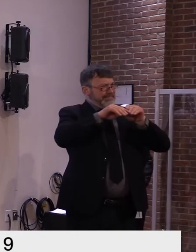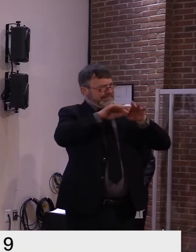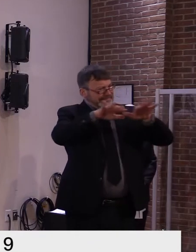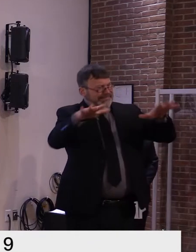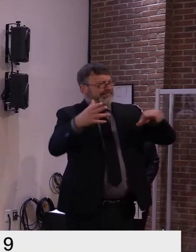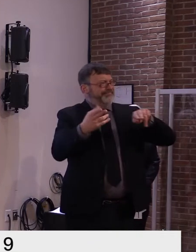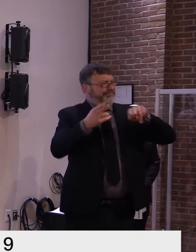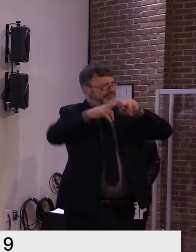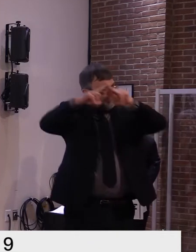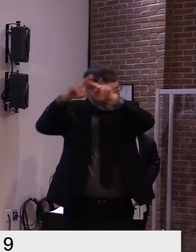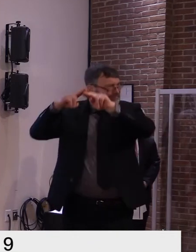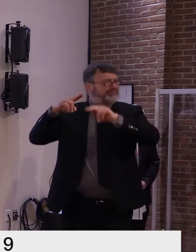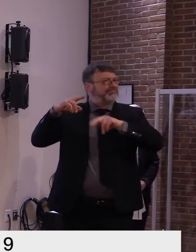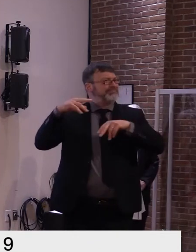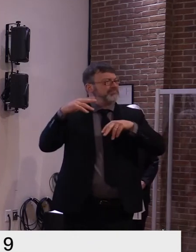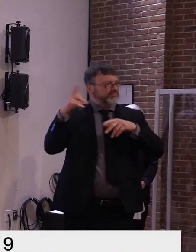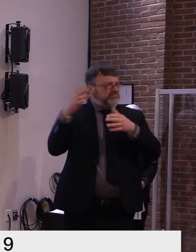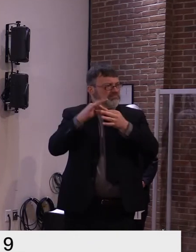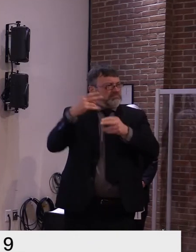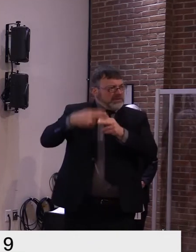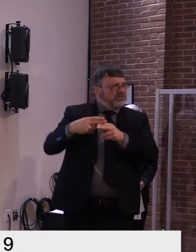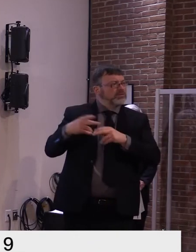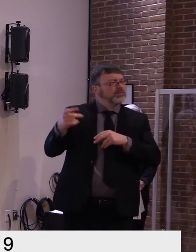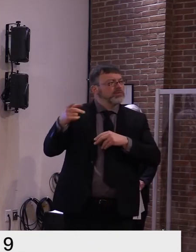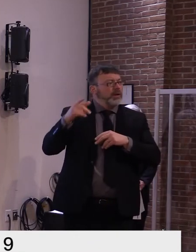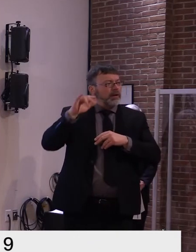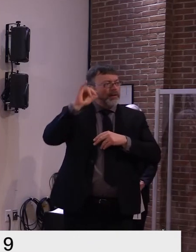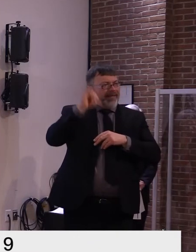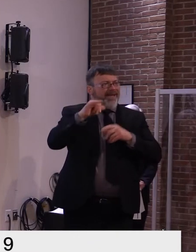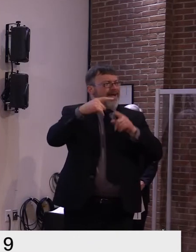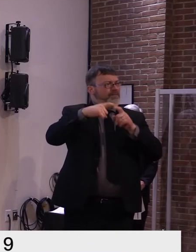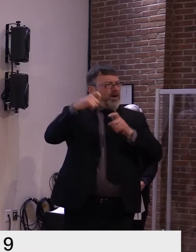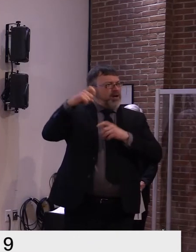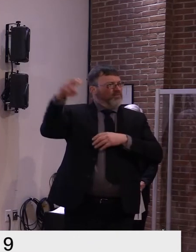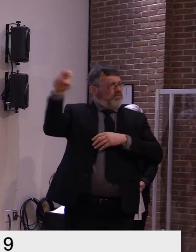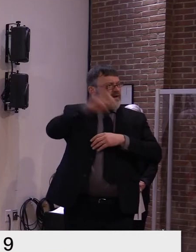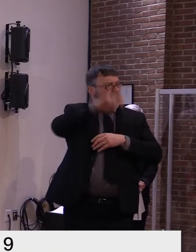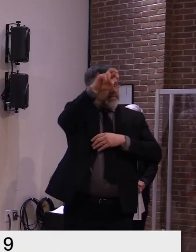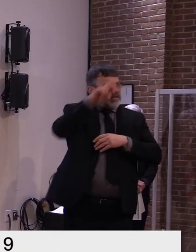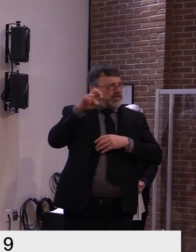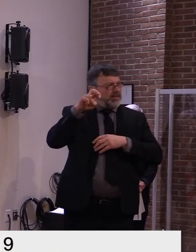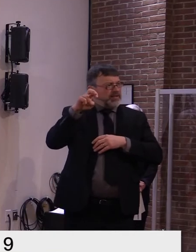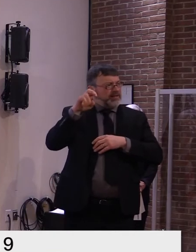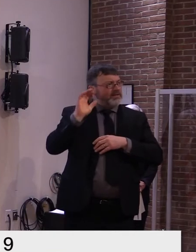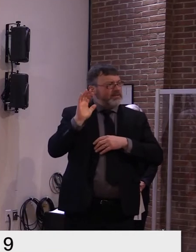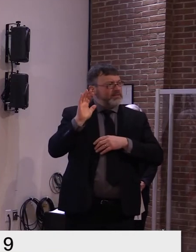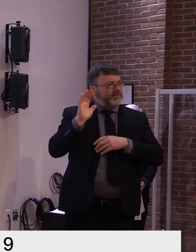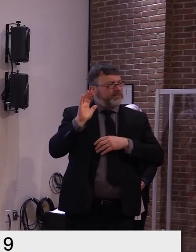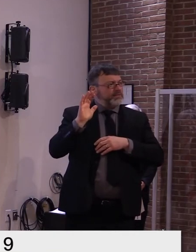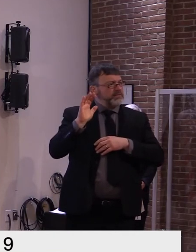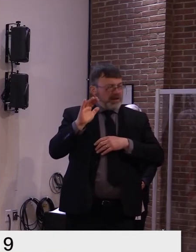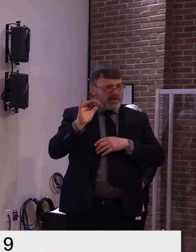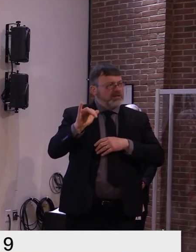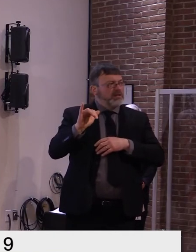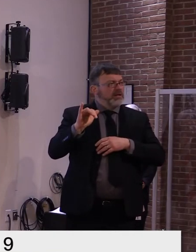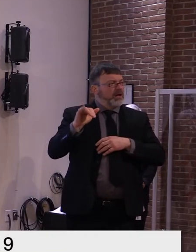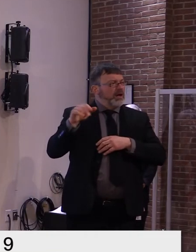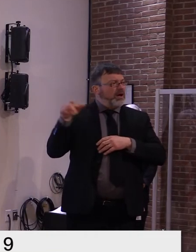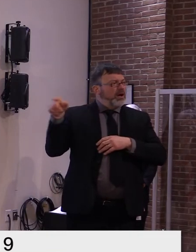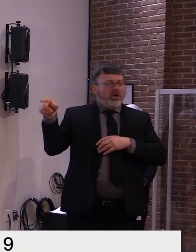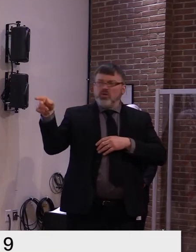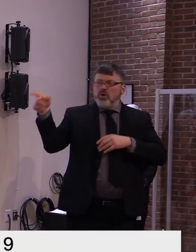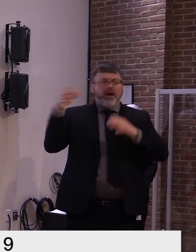because of the one trusted household rule over the holidays. I'm wondering if, you know,